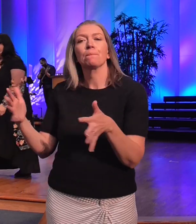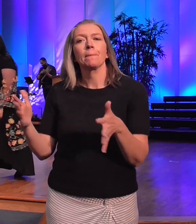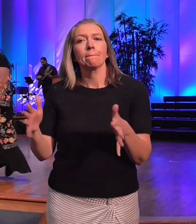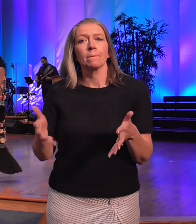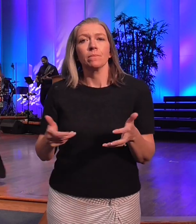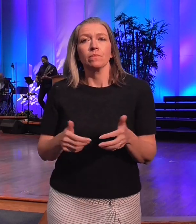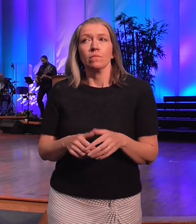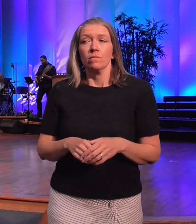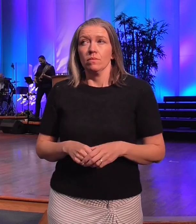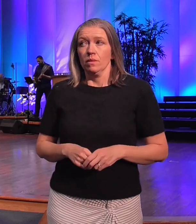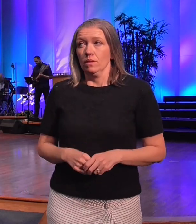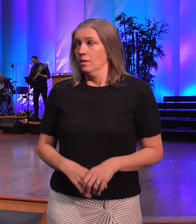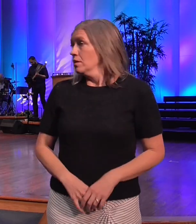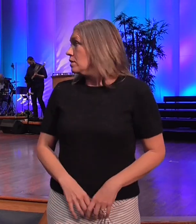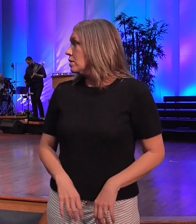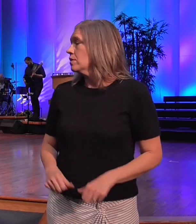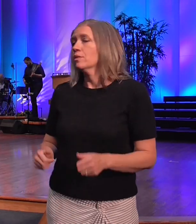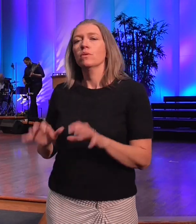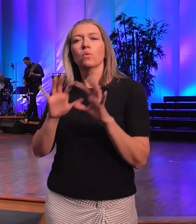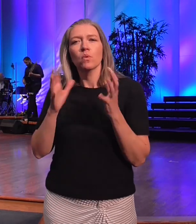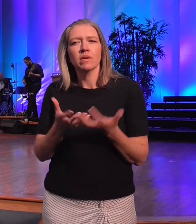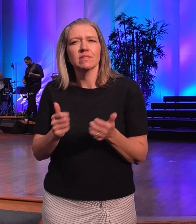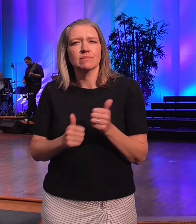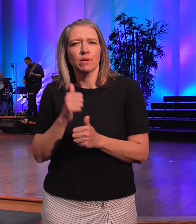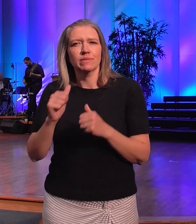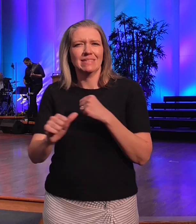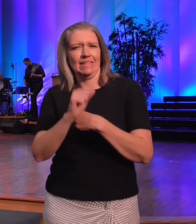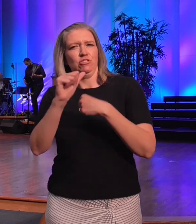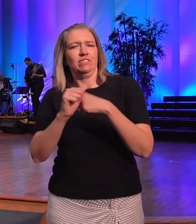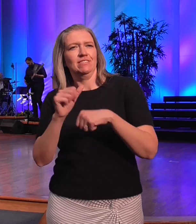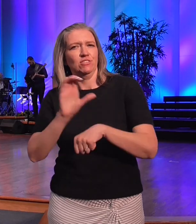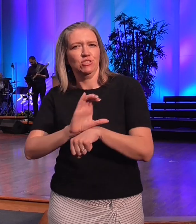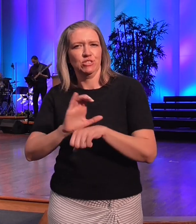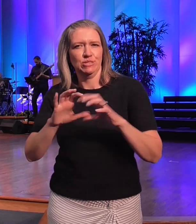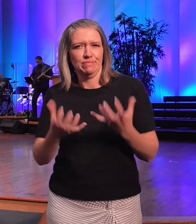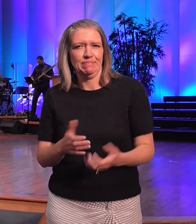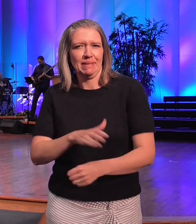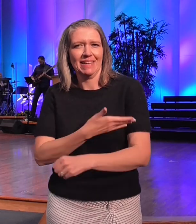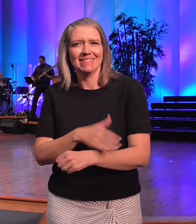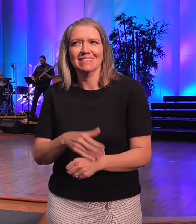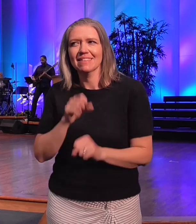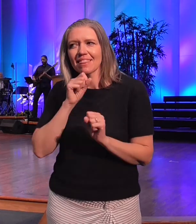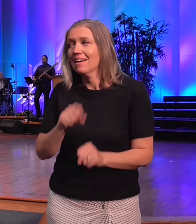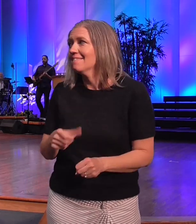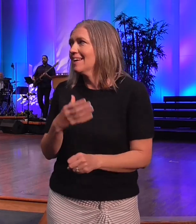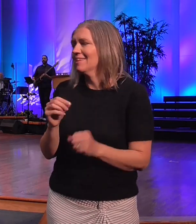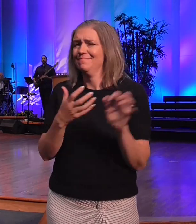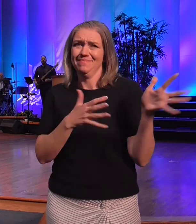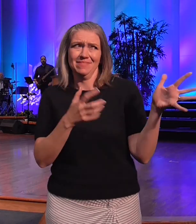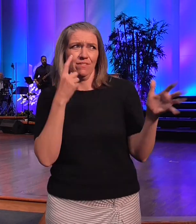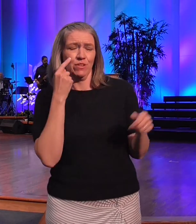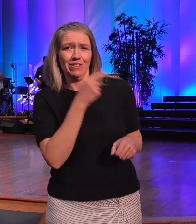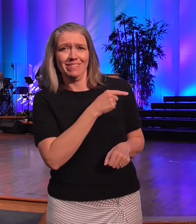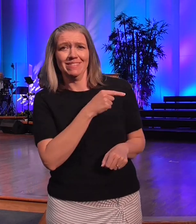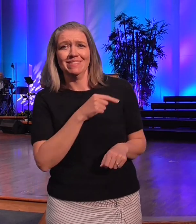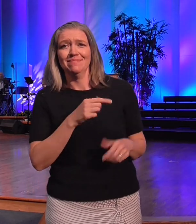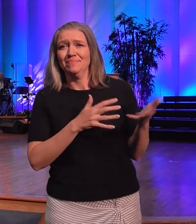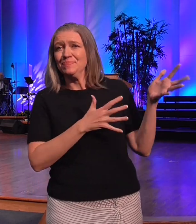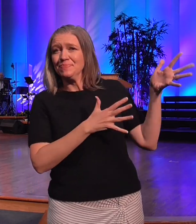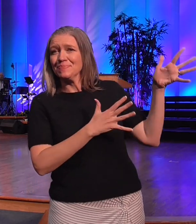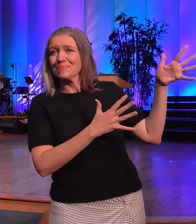most dangerous church band, we love every one of them. And let's hear it for this lady. Oh, thank